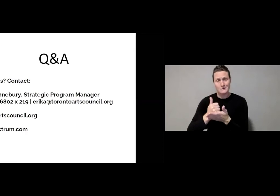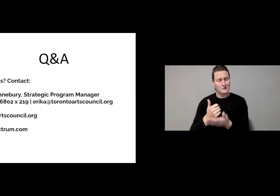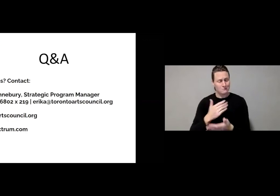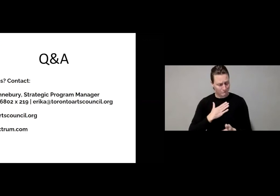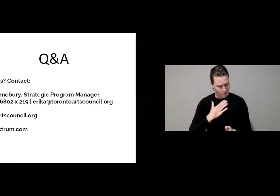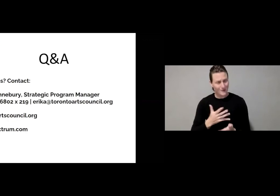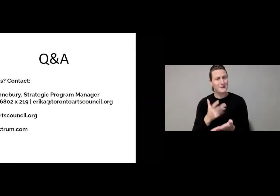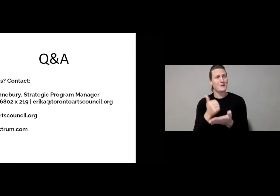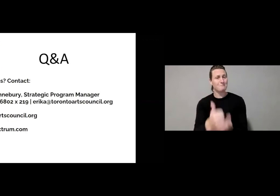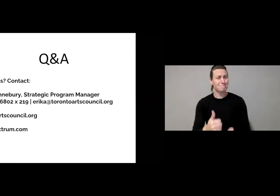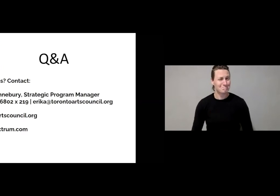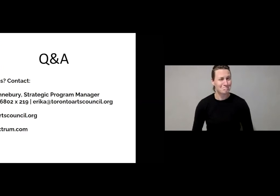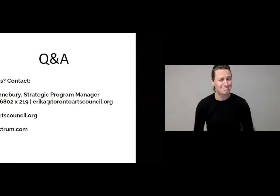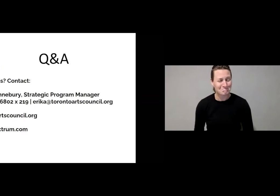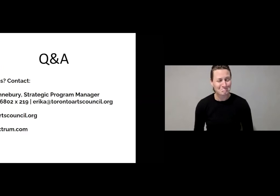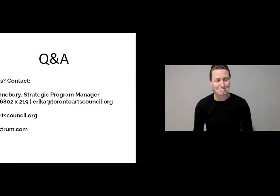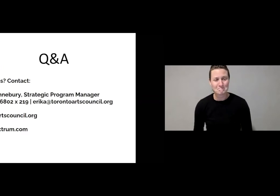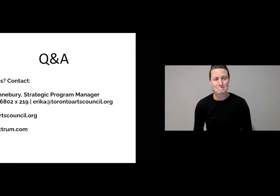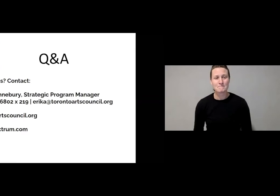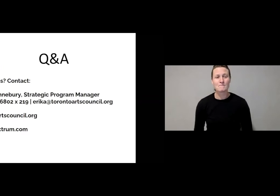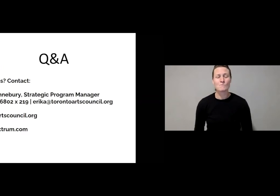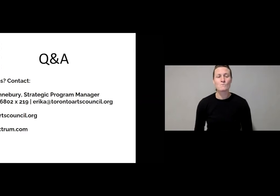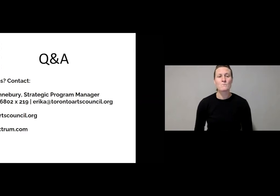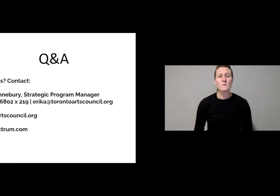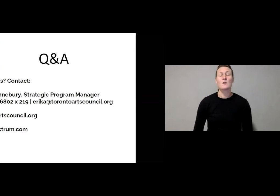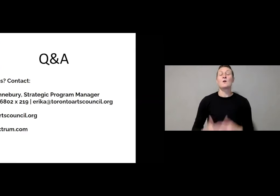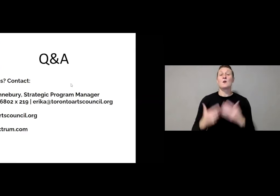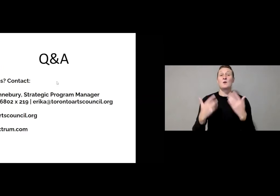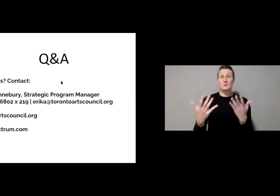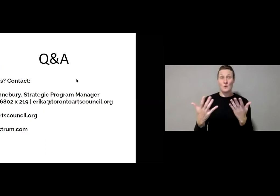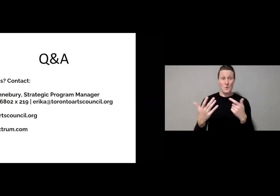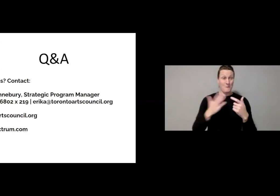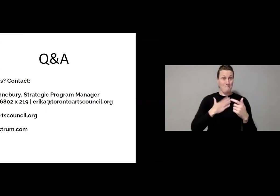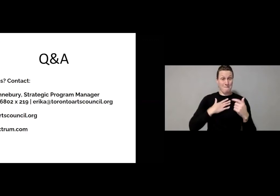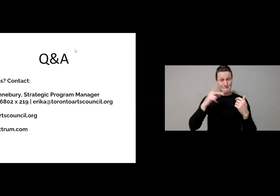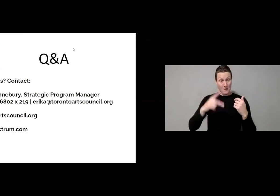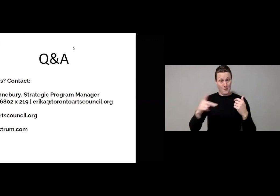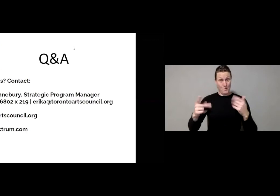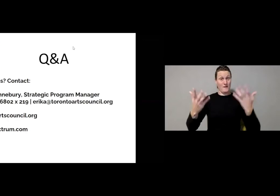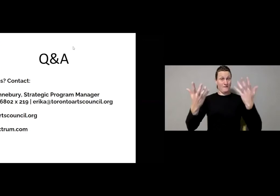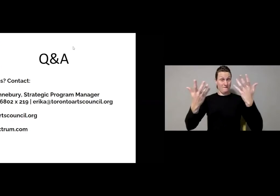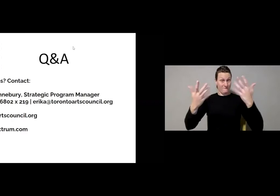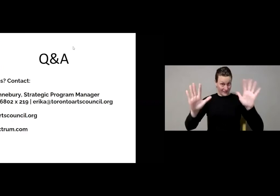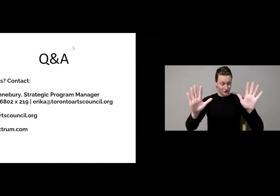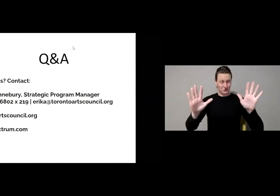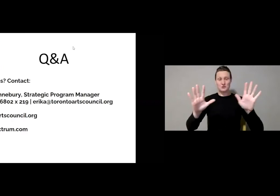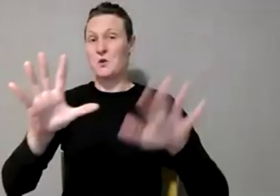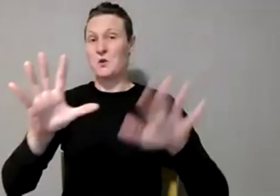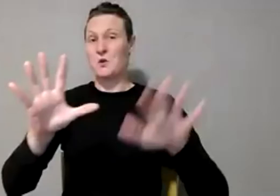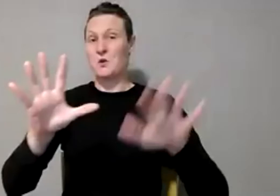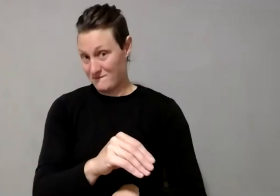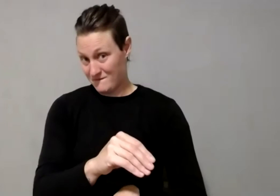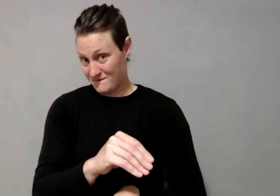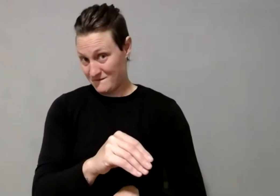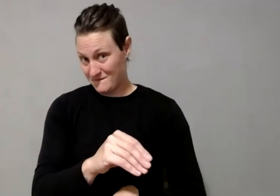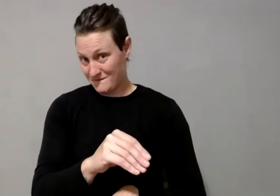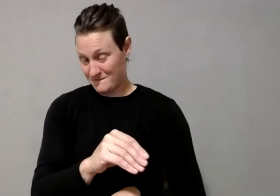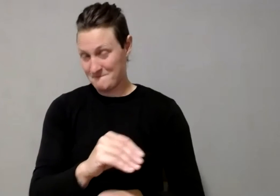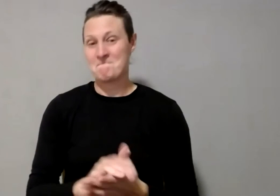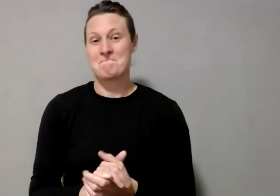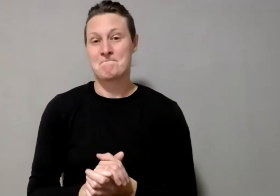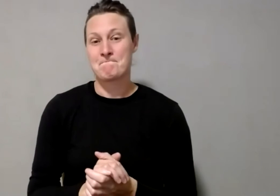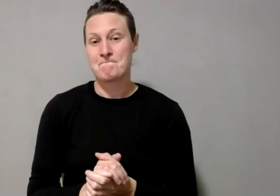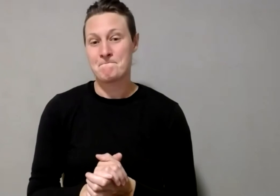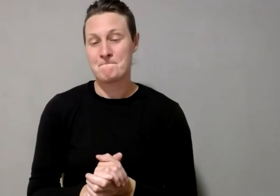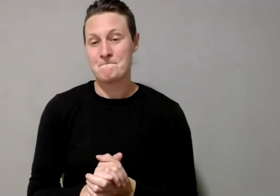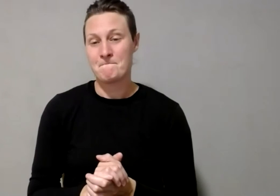So right now what I'd like to do is I'm going to stop this share here. I'd like